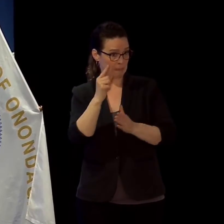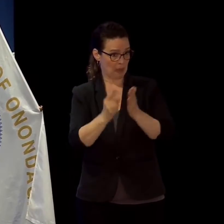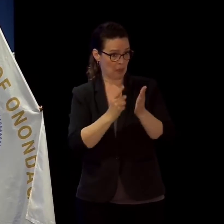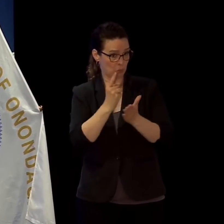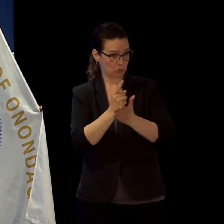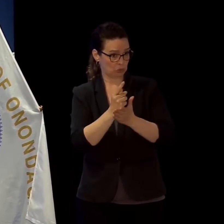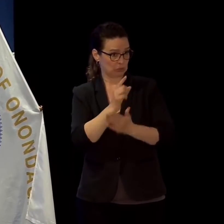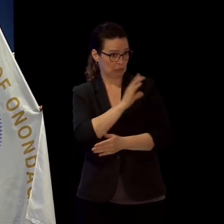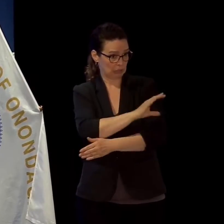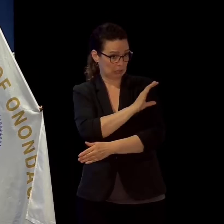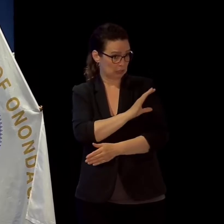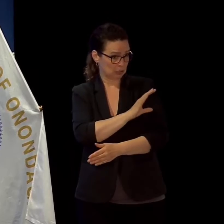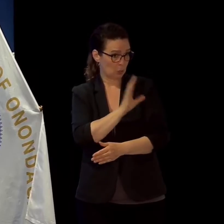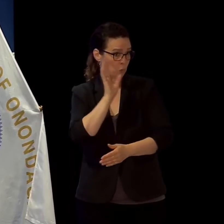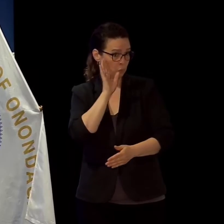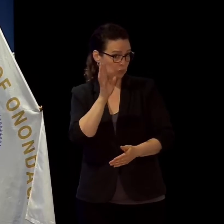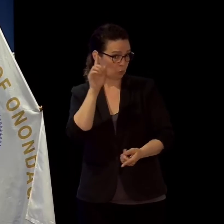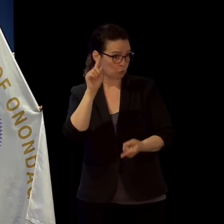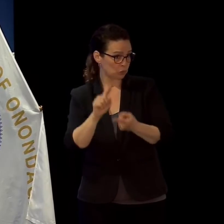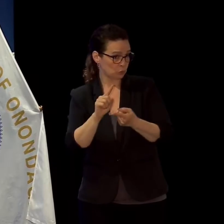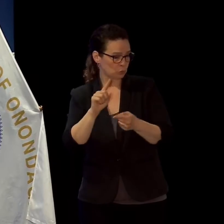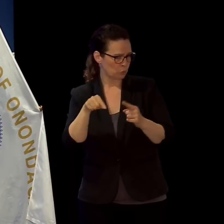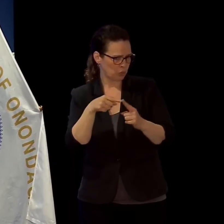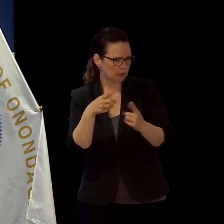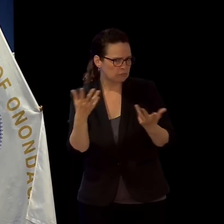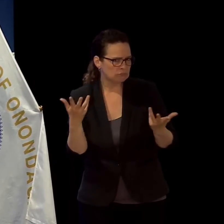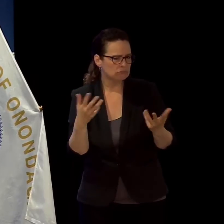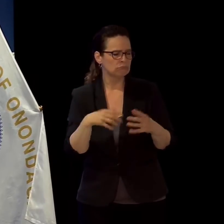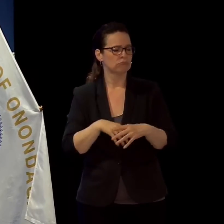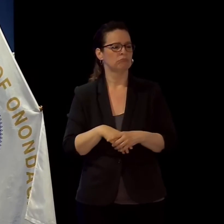at what point do you think you'll reduce to once a week? So